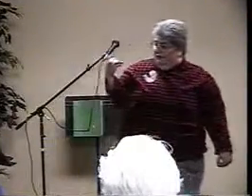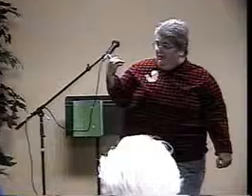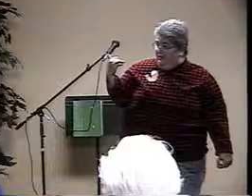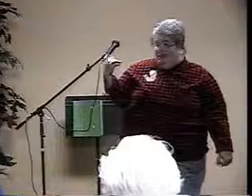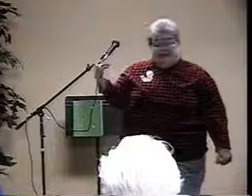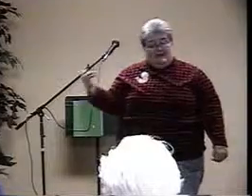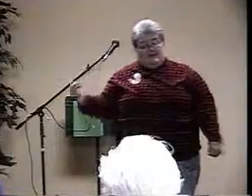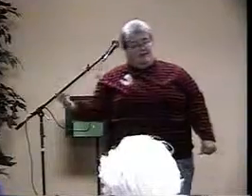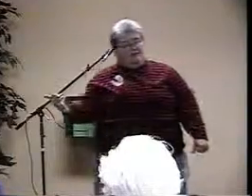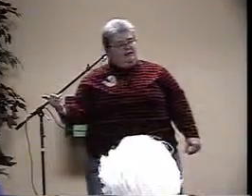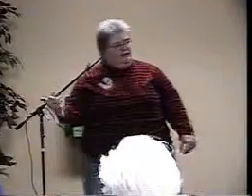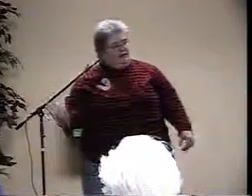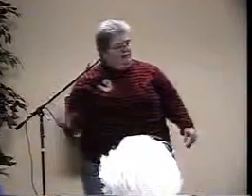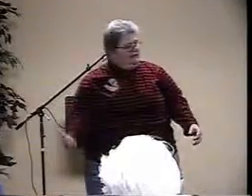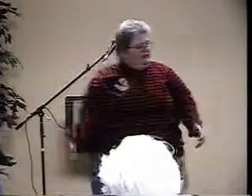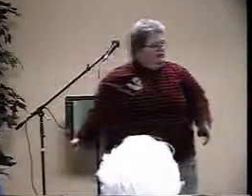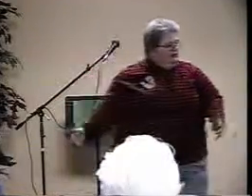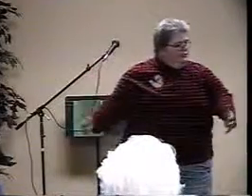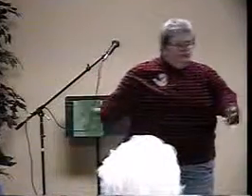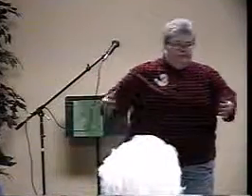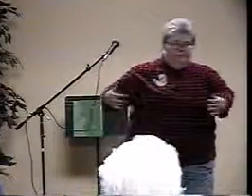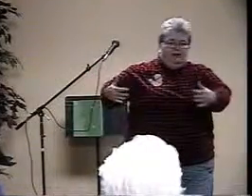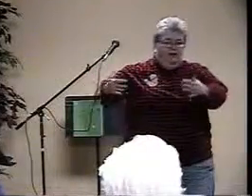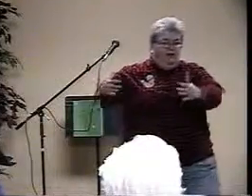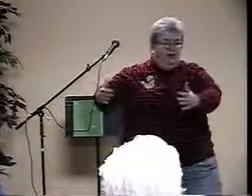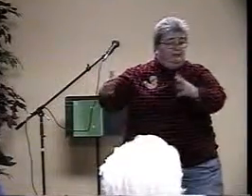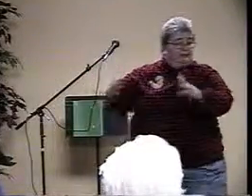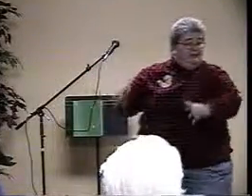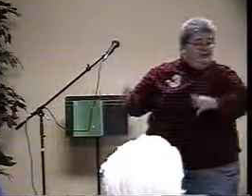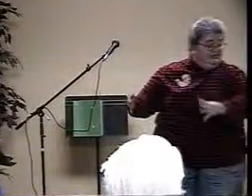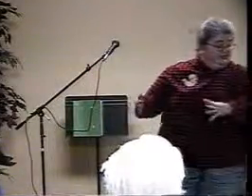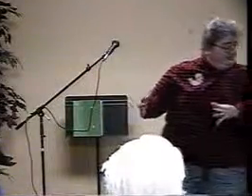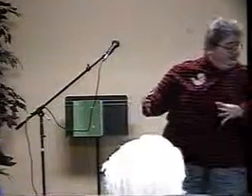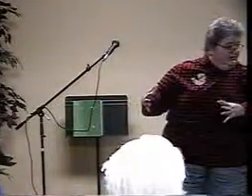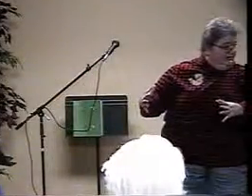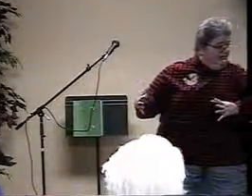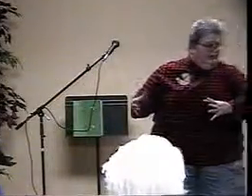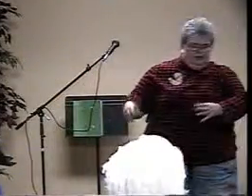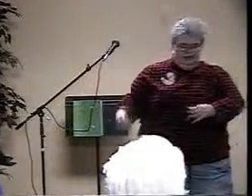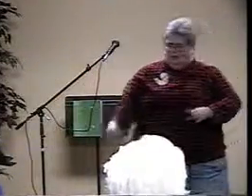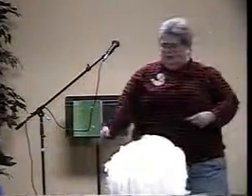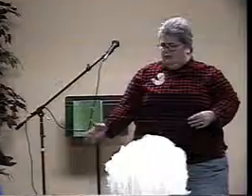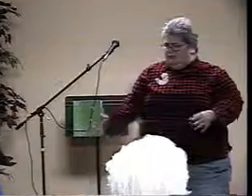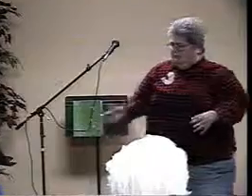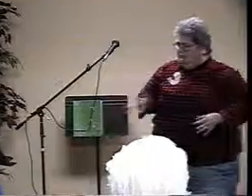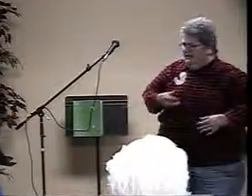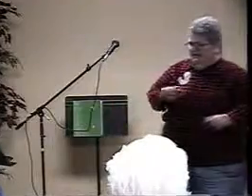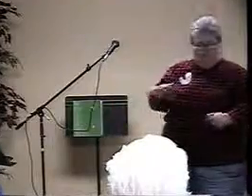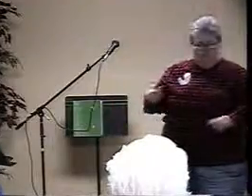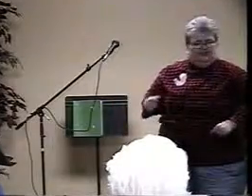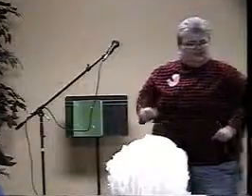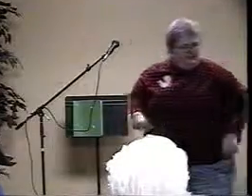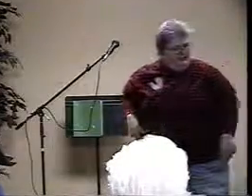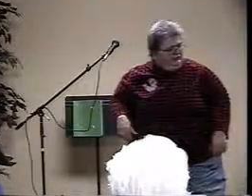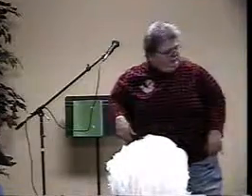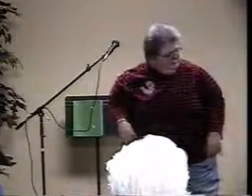He came back that night, and he had a great big old pot of beans. Ooh, those beans, they was smelling